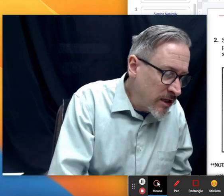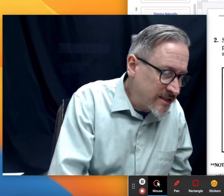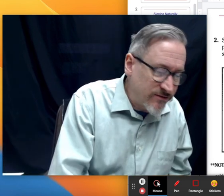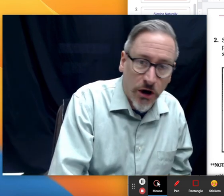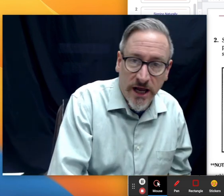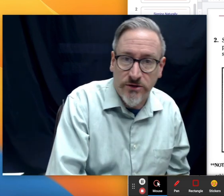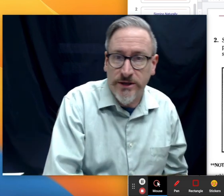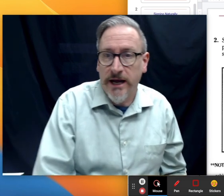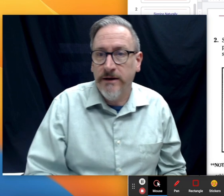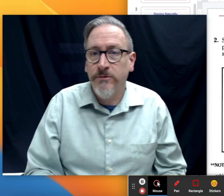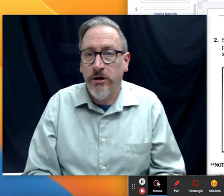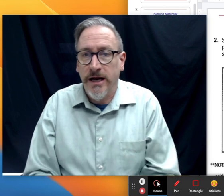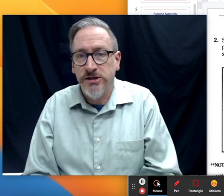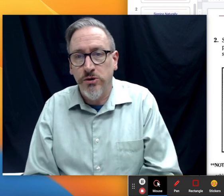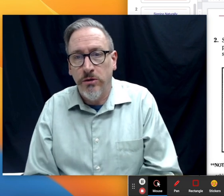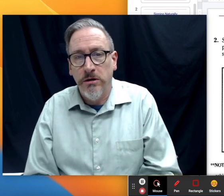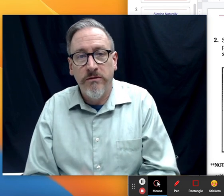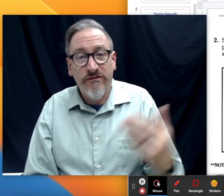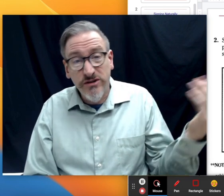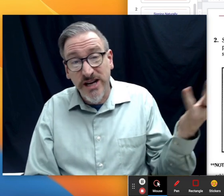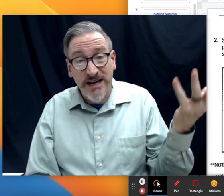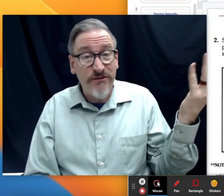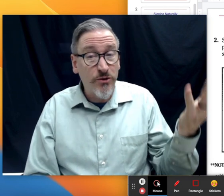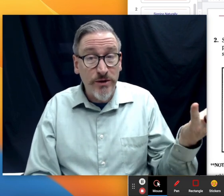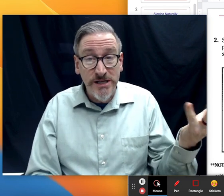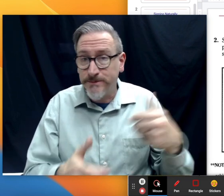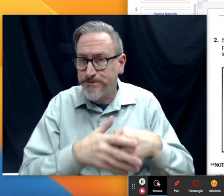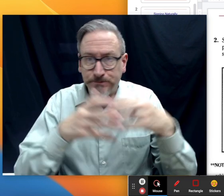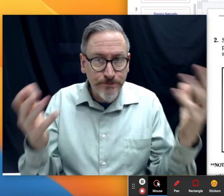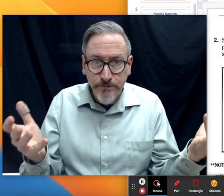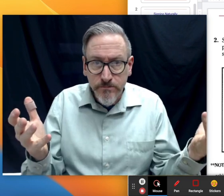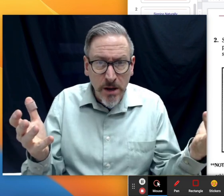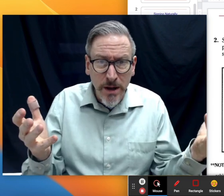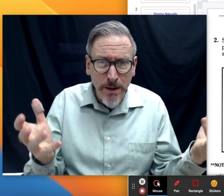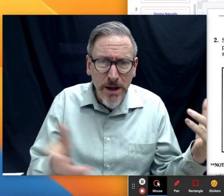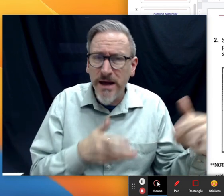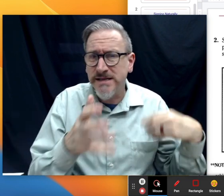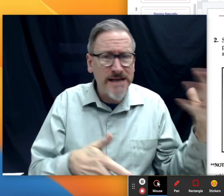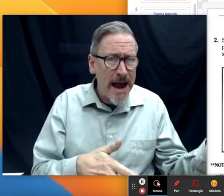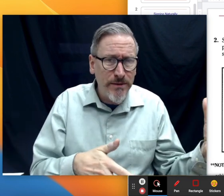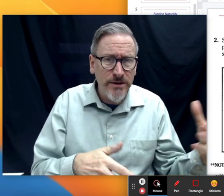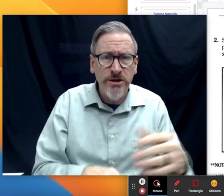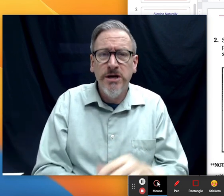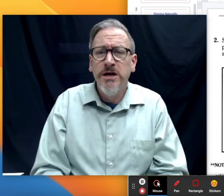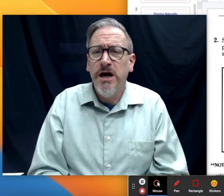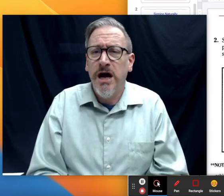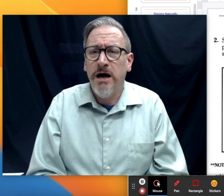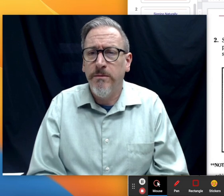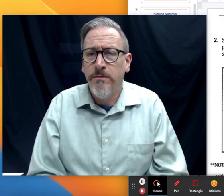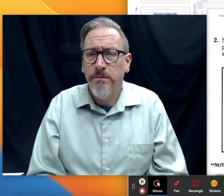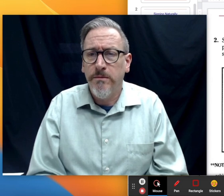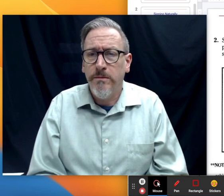A lot of talking today. All right, so first thing, give the reason. Blah, blah, blah. This has happened.